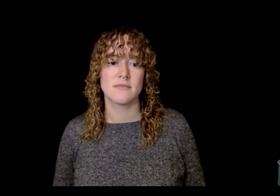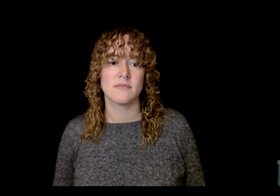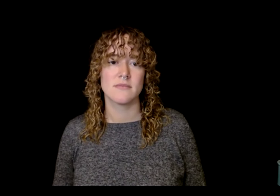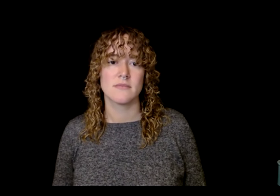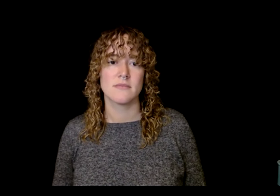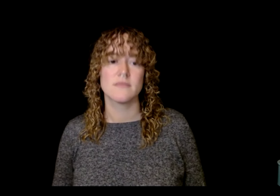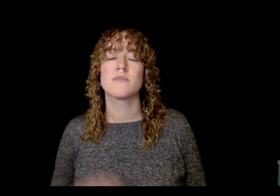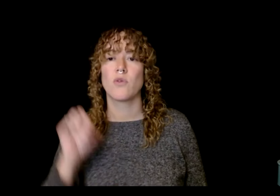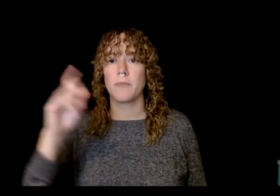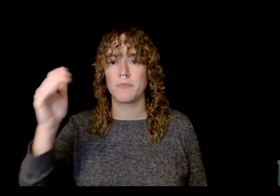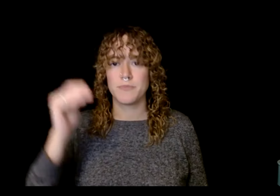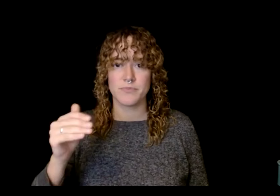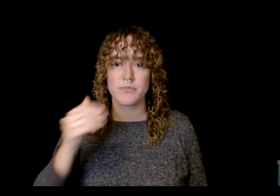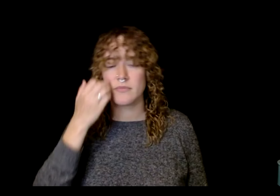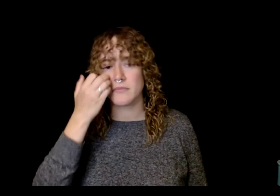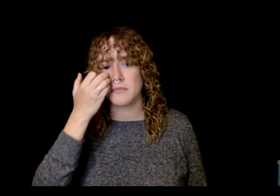Okay.